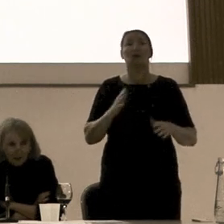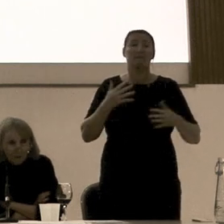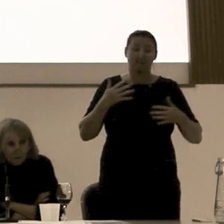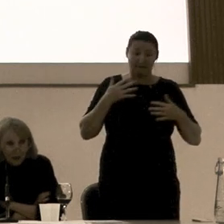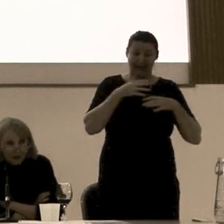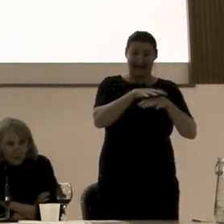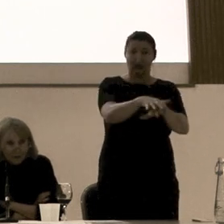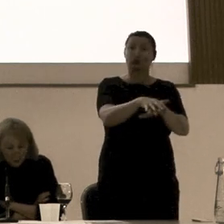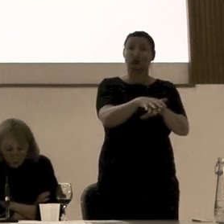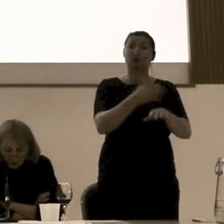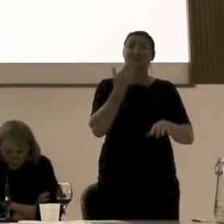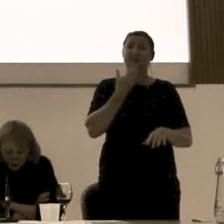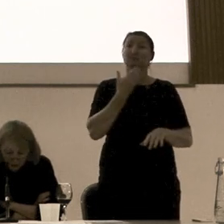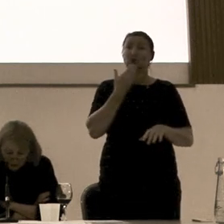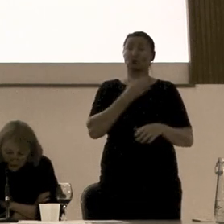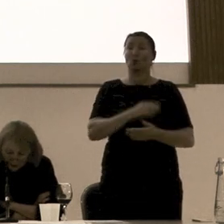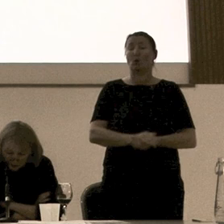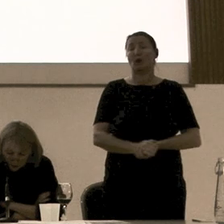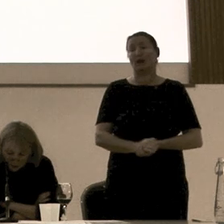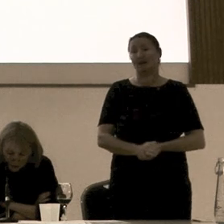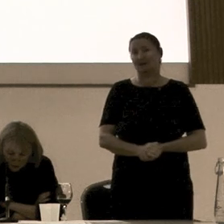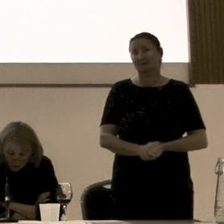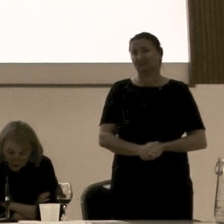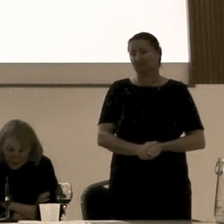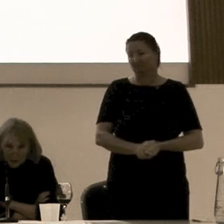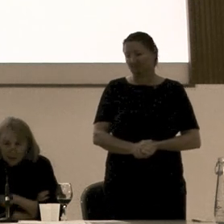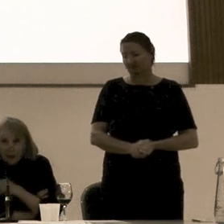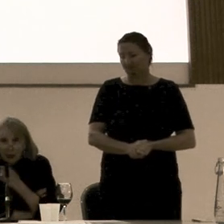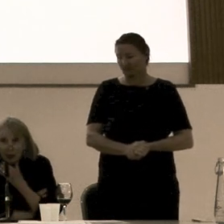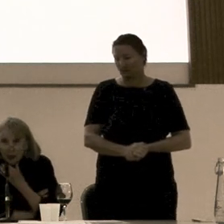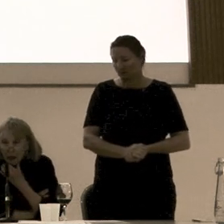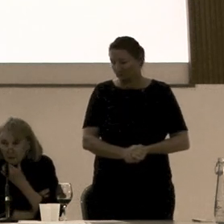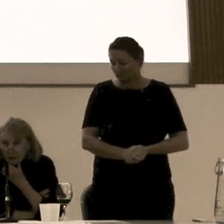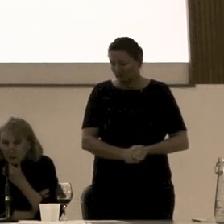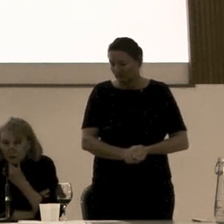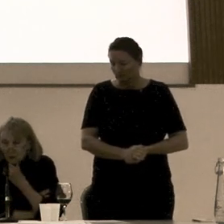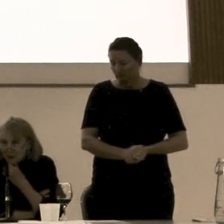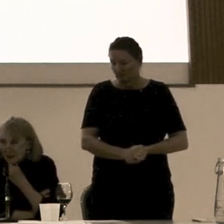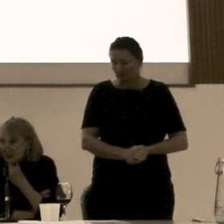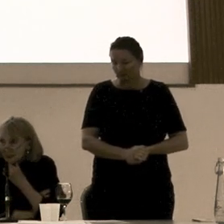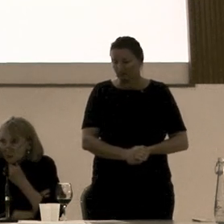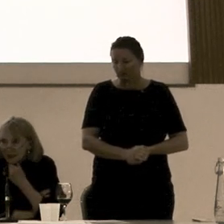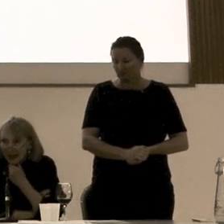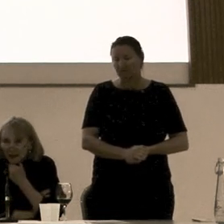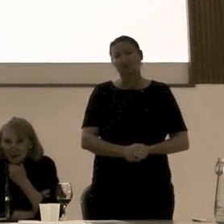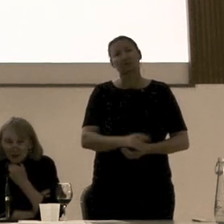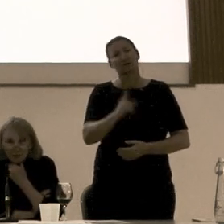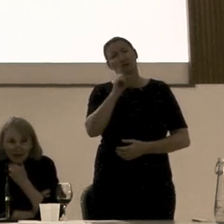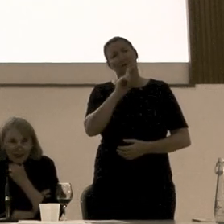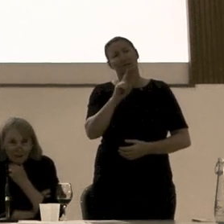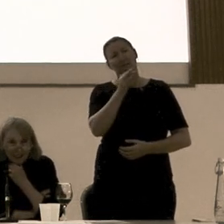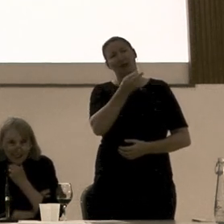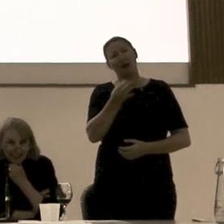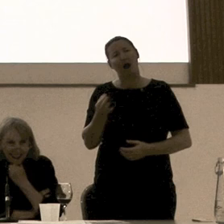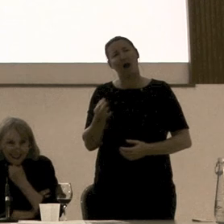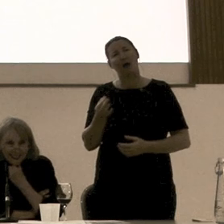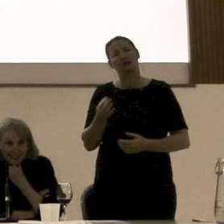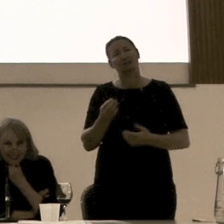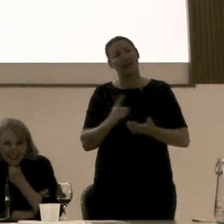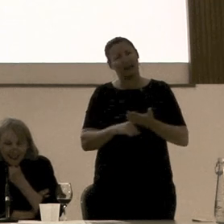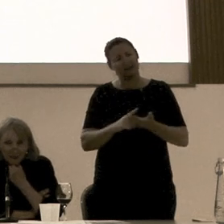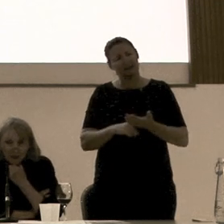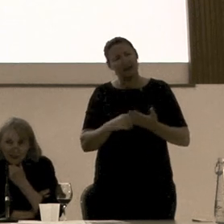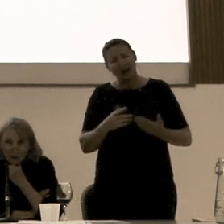over time were able to go to their local schools. And people are always asking me now, you know, many, many